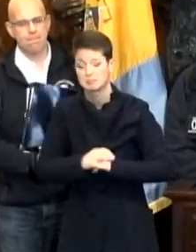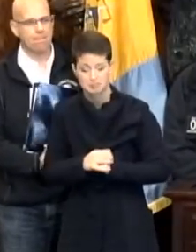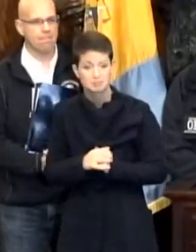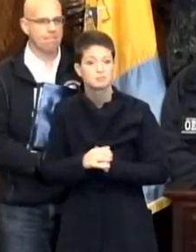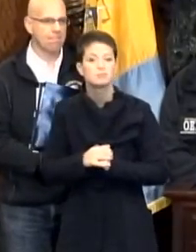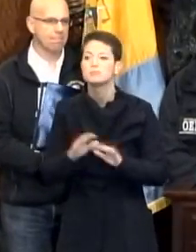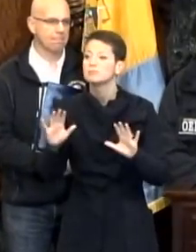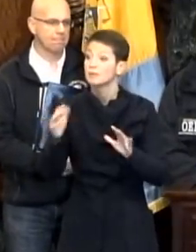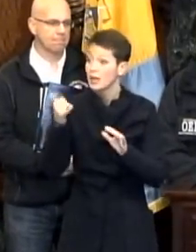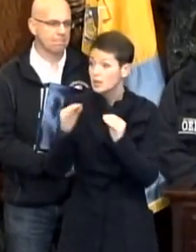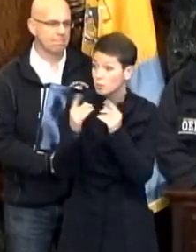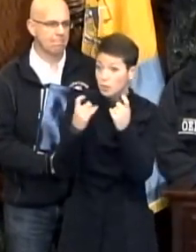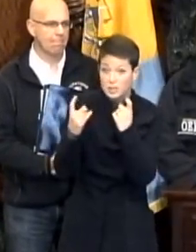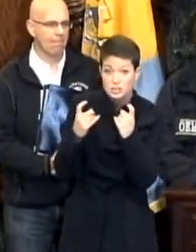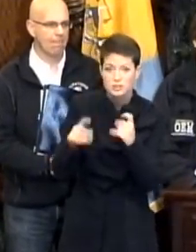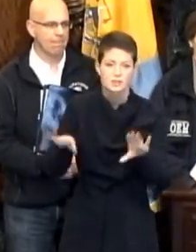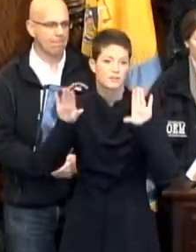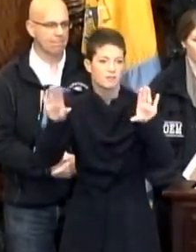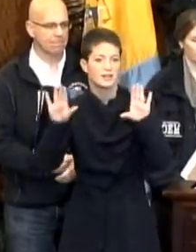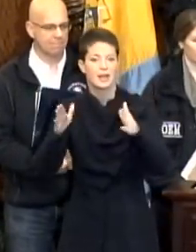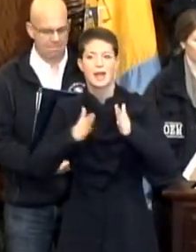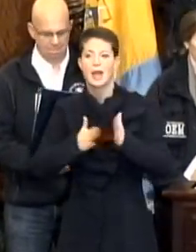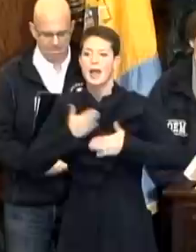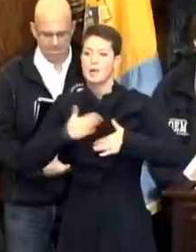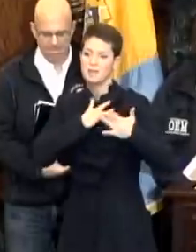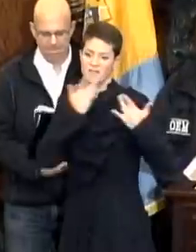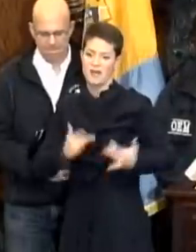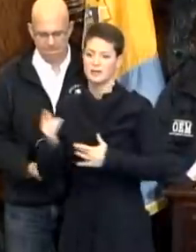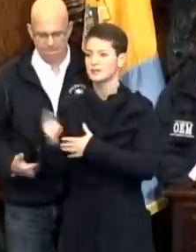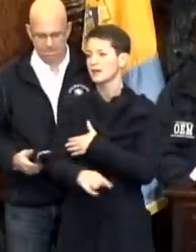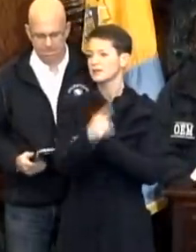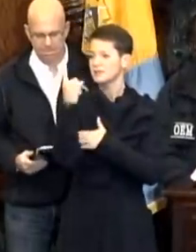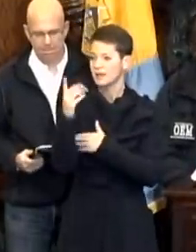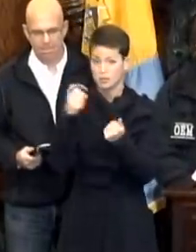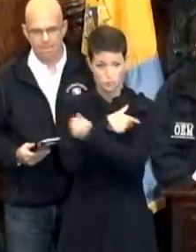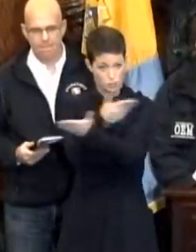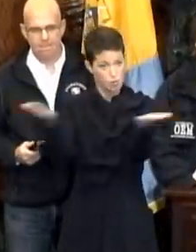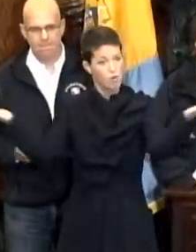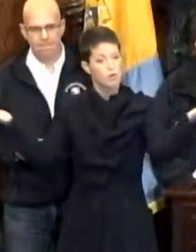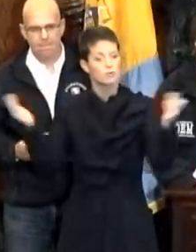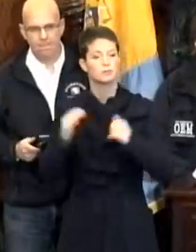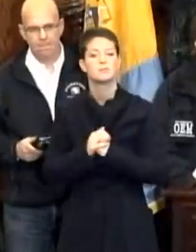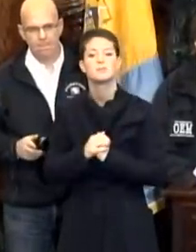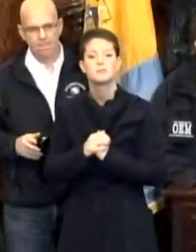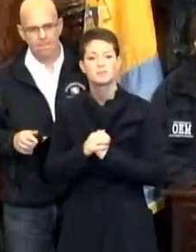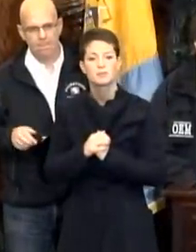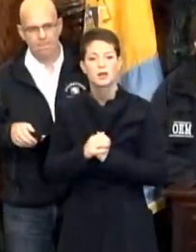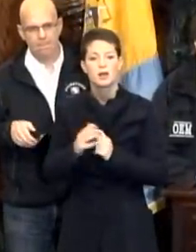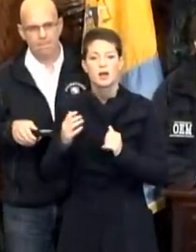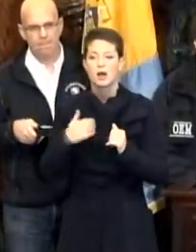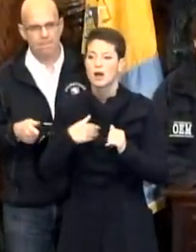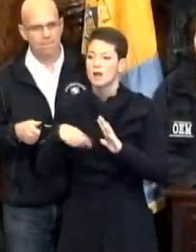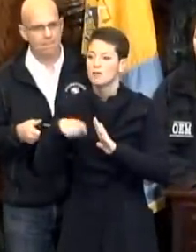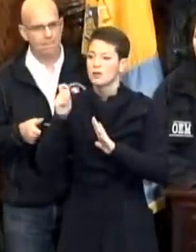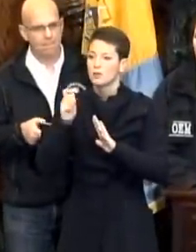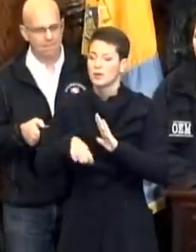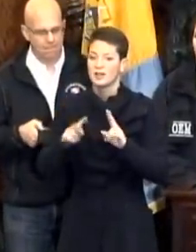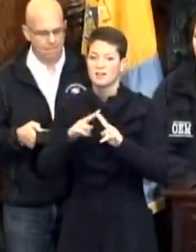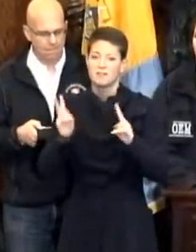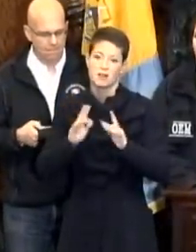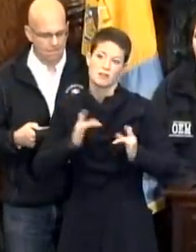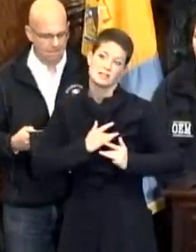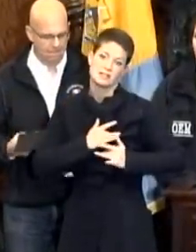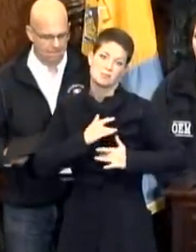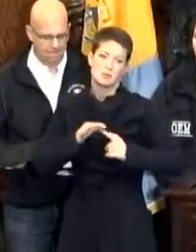Anything else? Fantastic. Happy Valentine's Day to everyone. I've put together a very